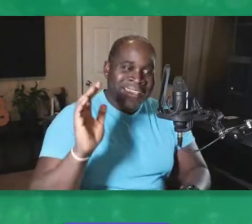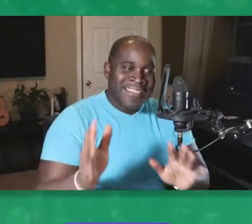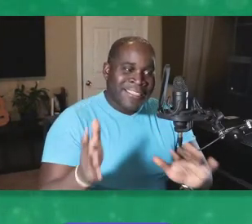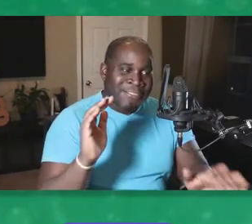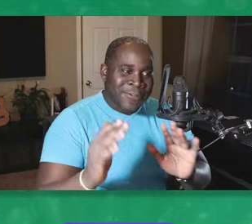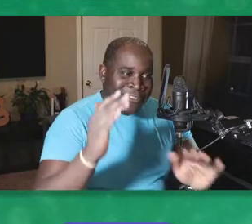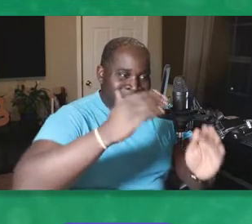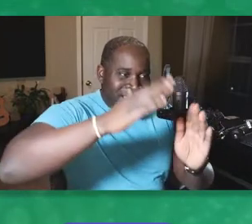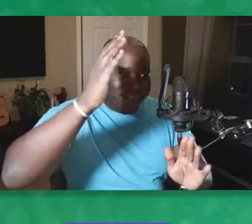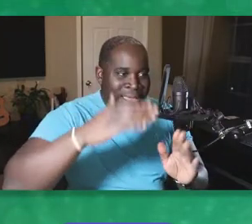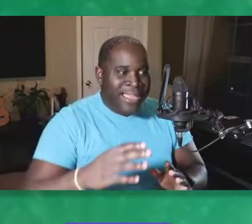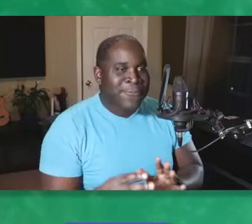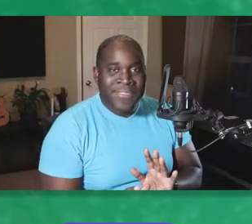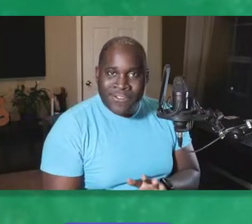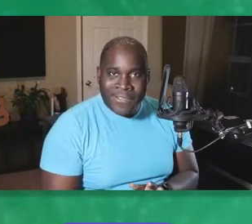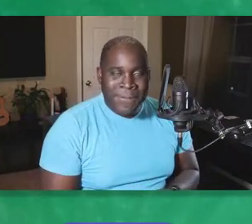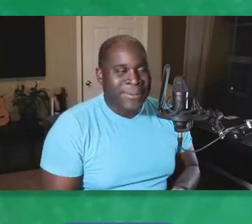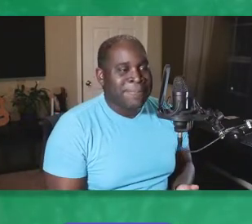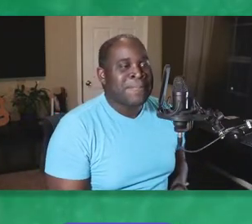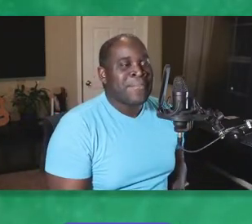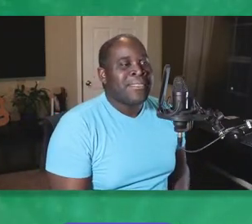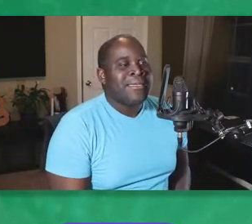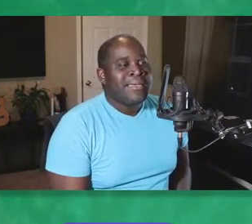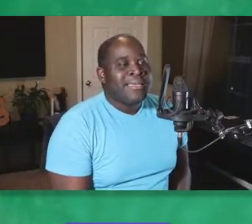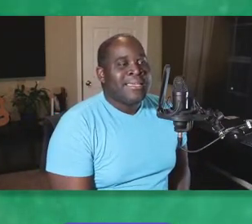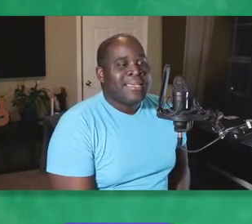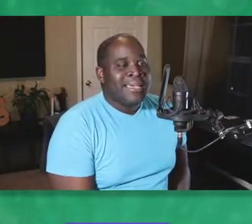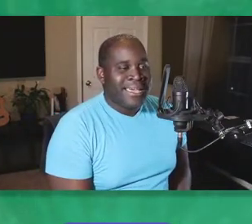sometimes they're a little bit off track with each other. But